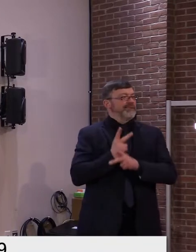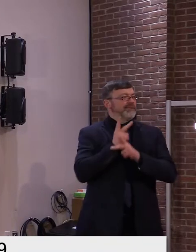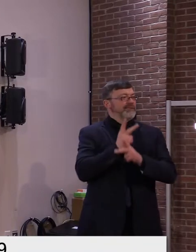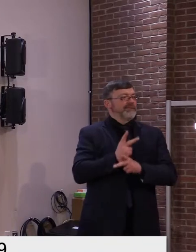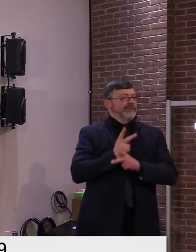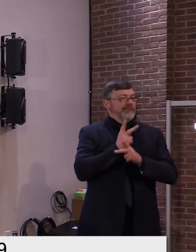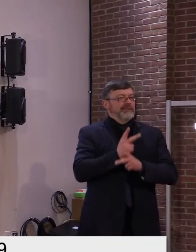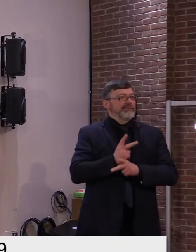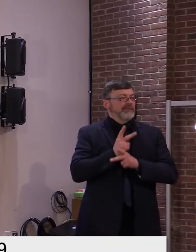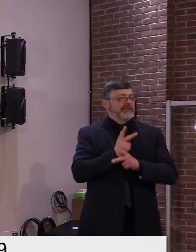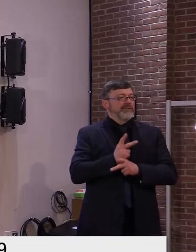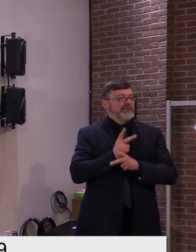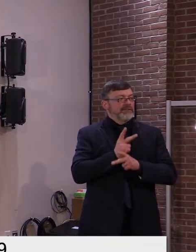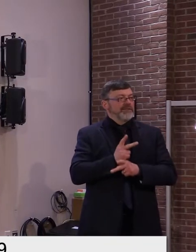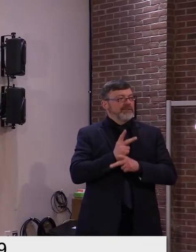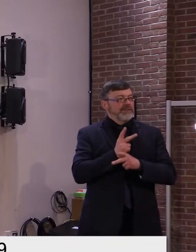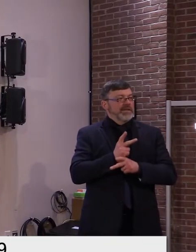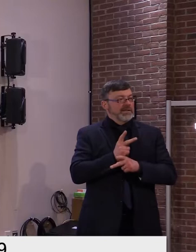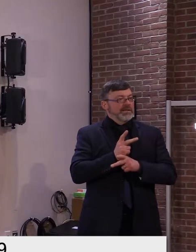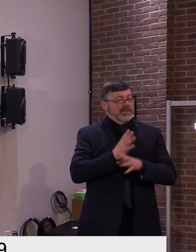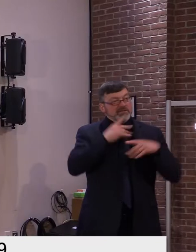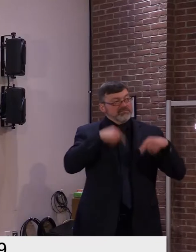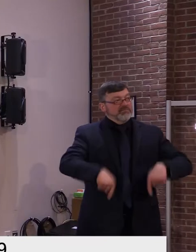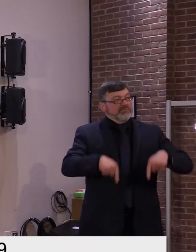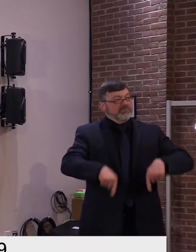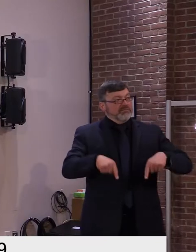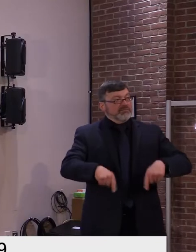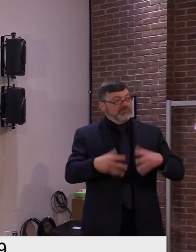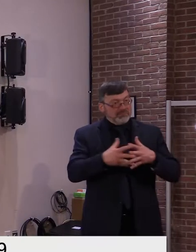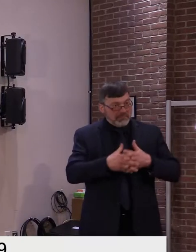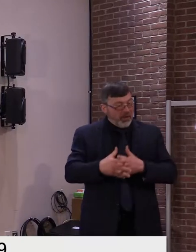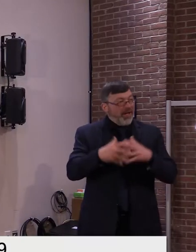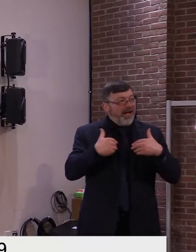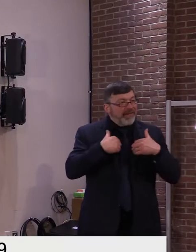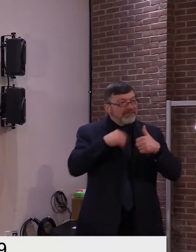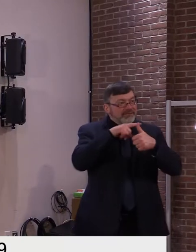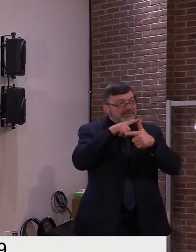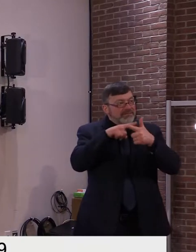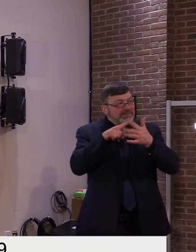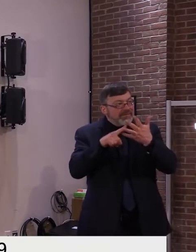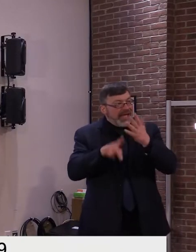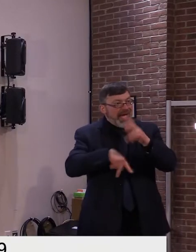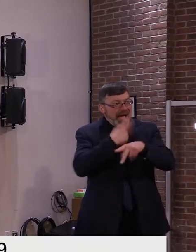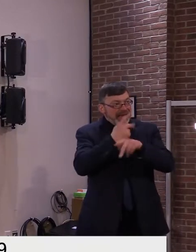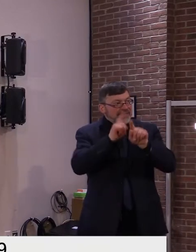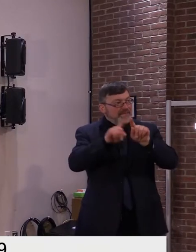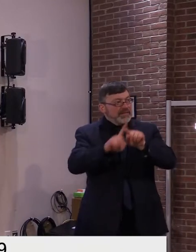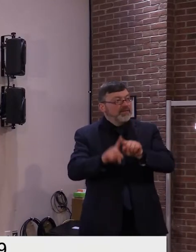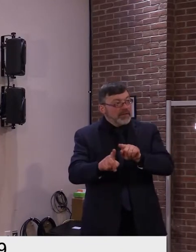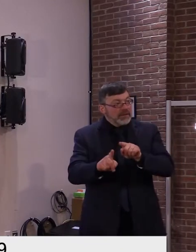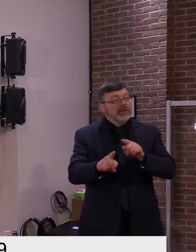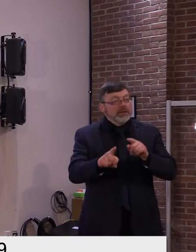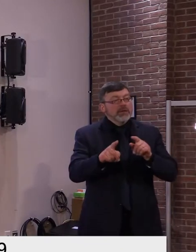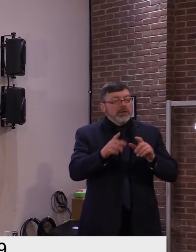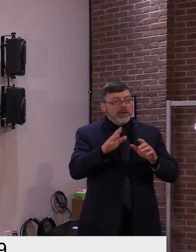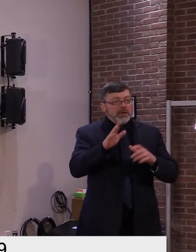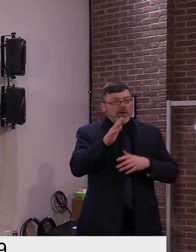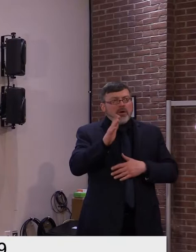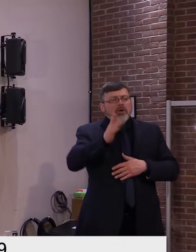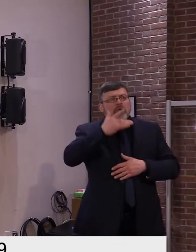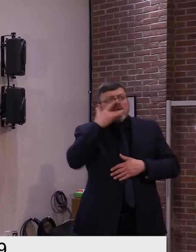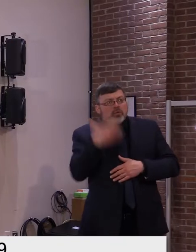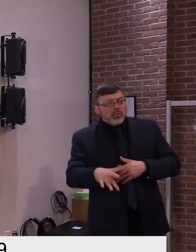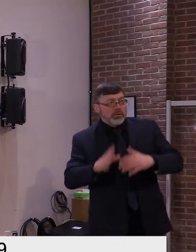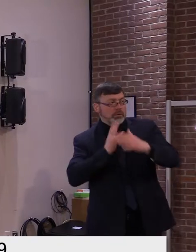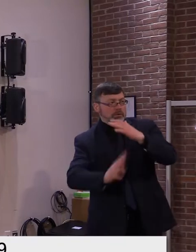even with variants being detected, we are seeing decreased hospitalizations, deaths, and no surges or